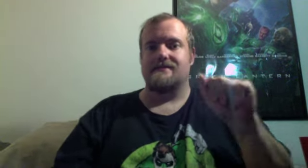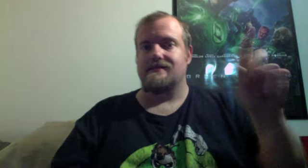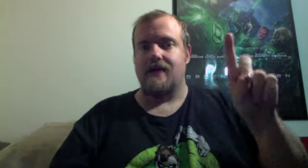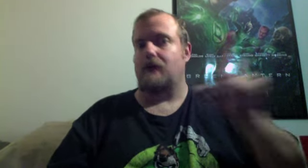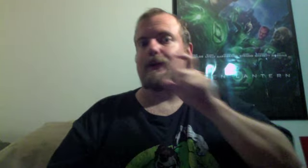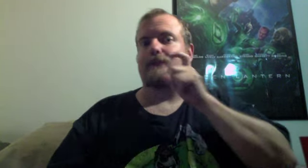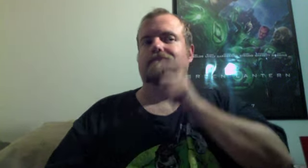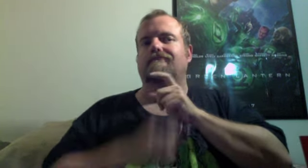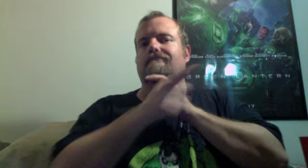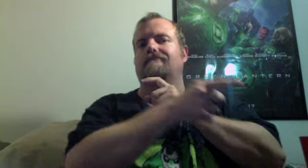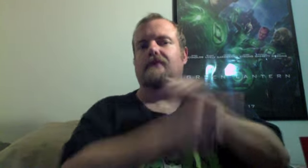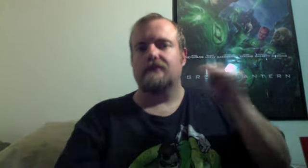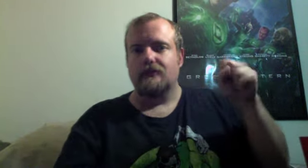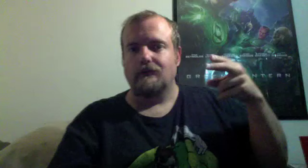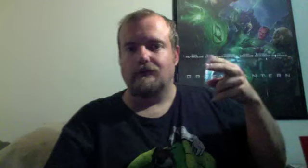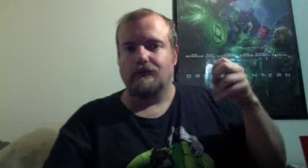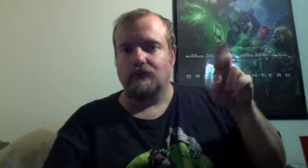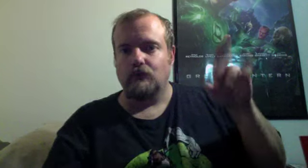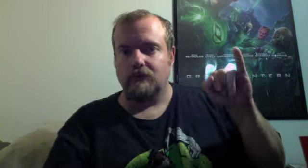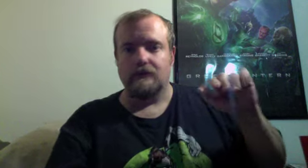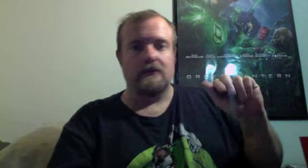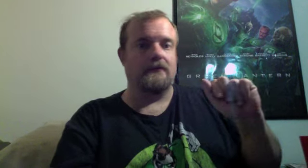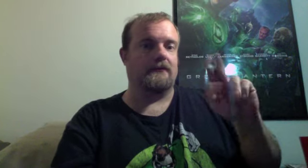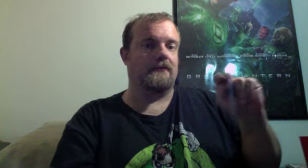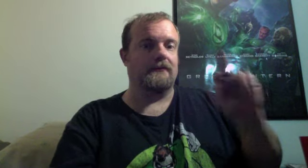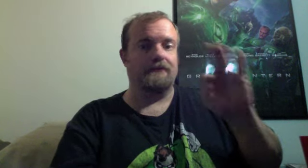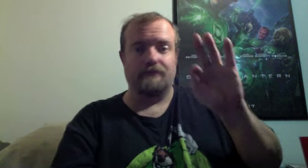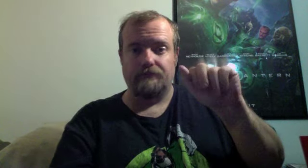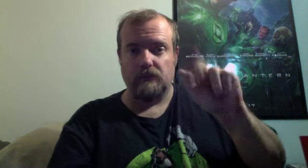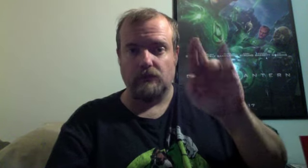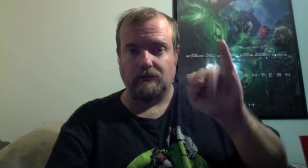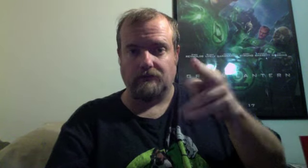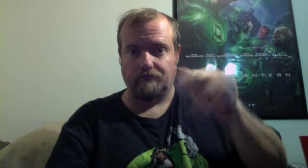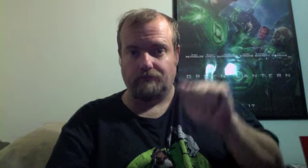Clamps close around the prune, securing them for knives to push out the pits.